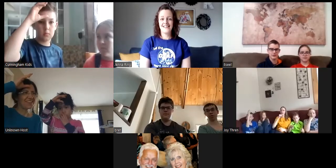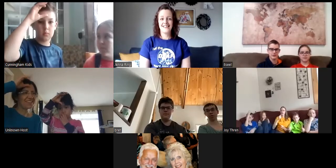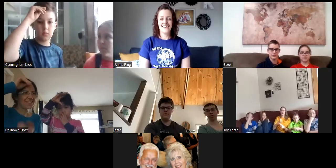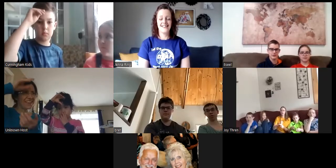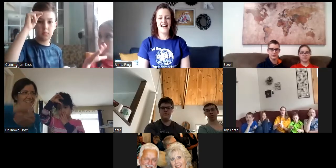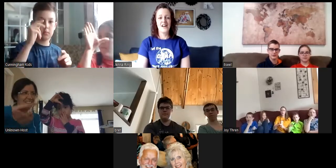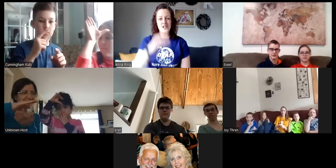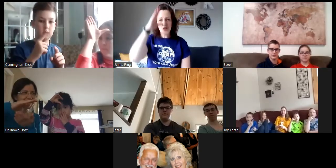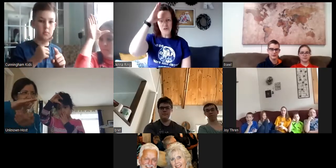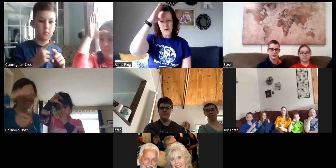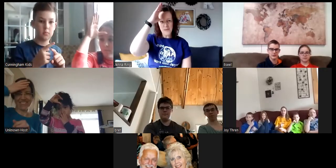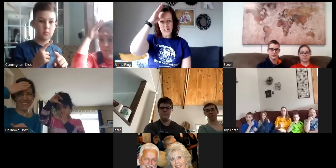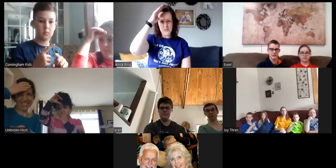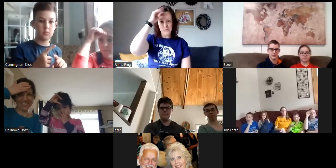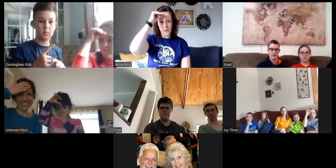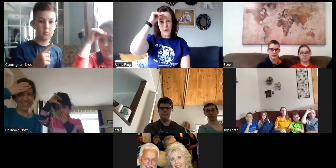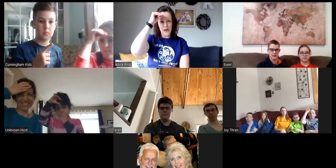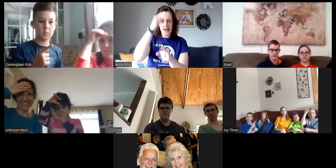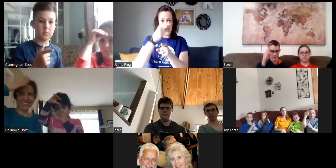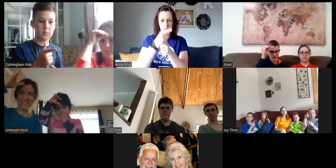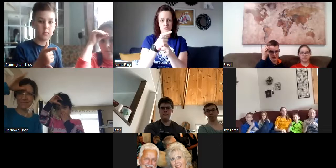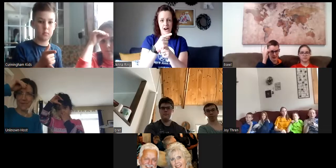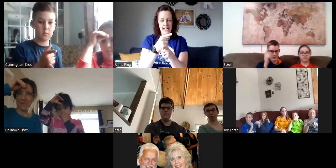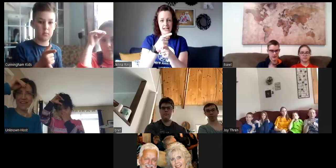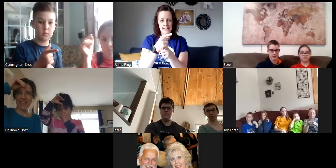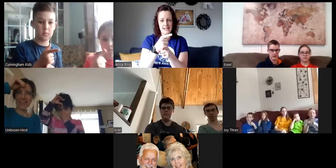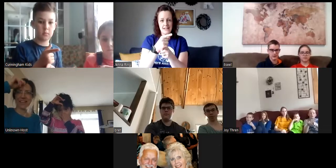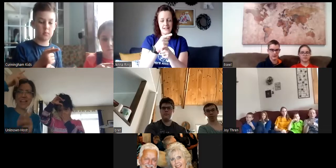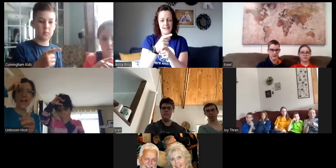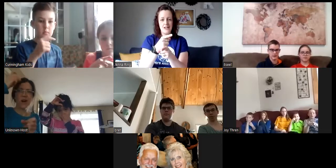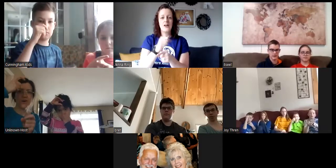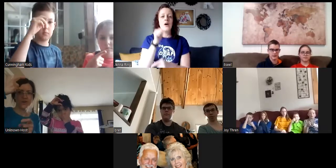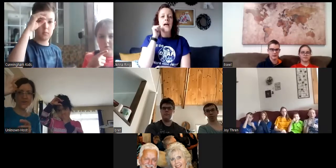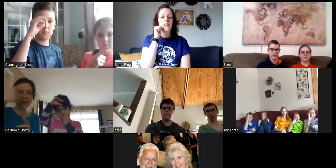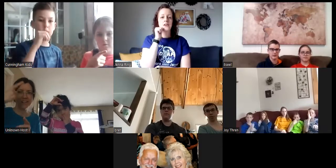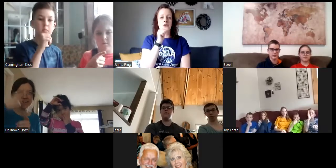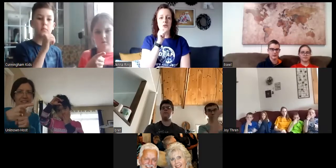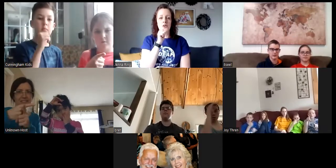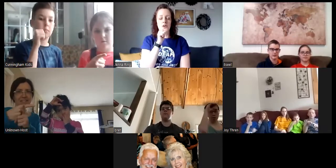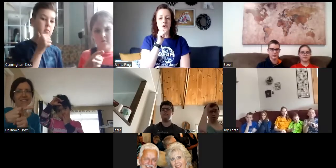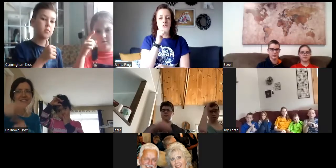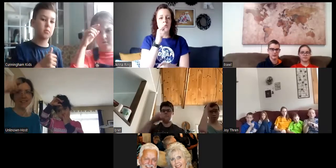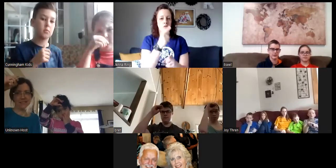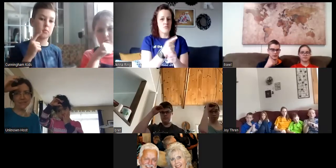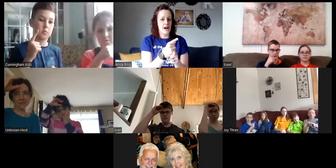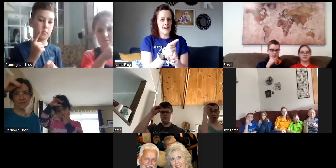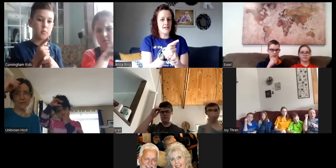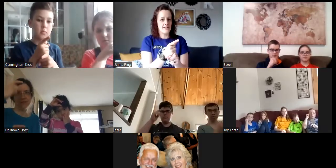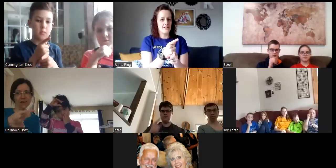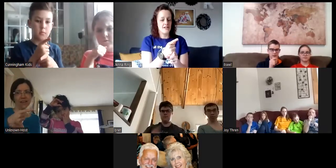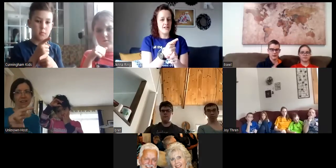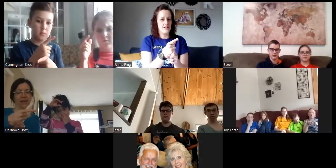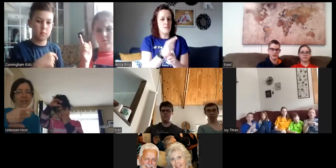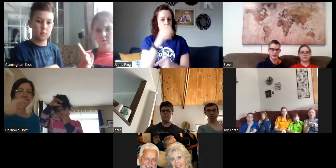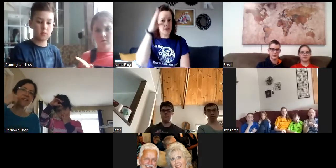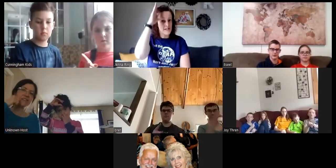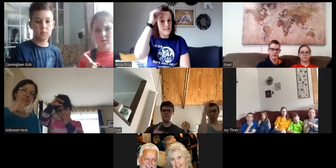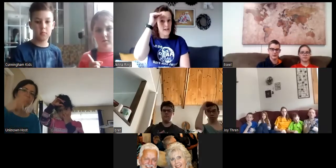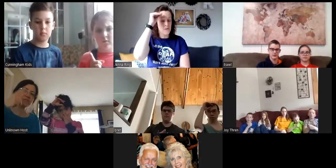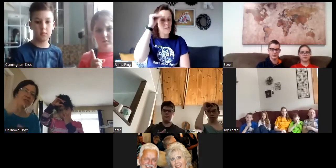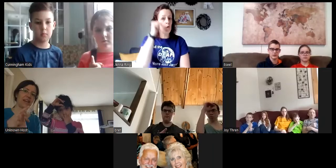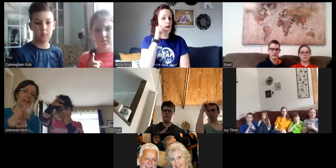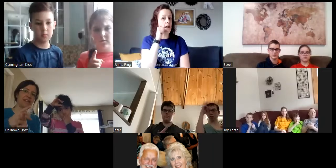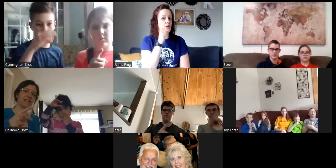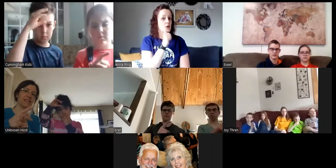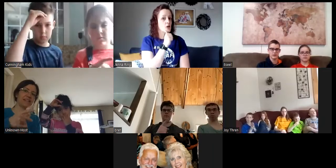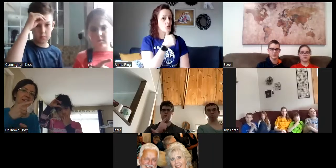Yeah. Yeah. So remember, it's boy, right, and girl, right. Remember, this is